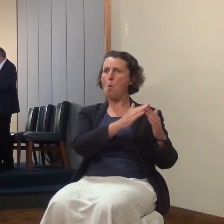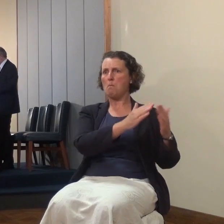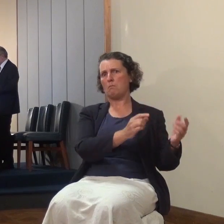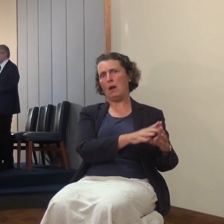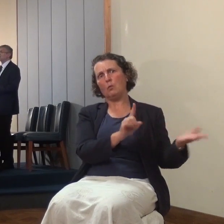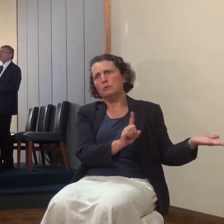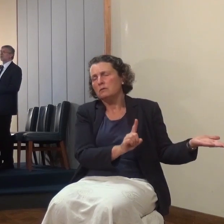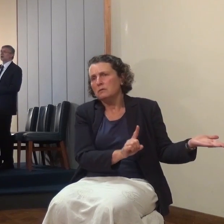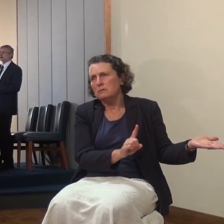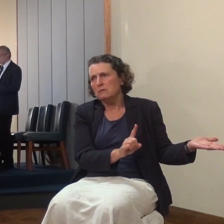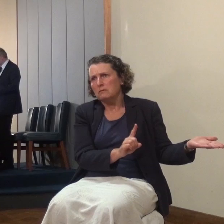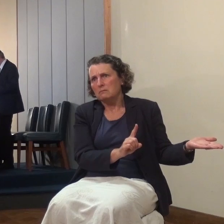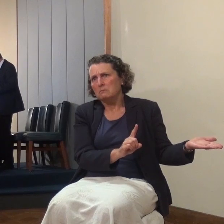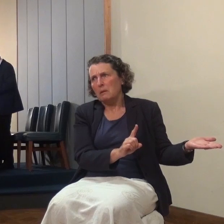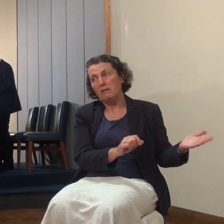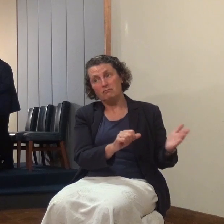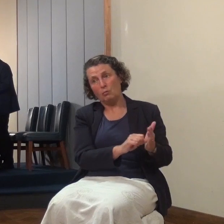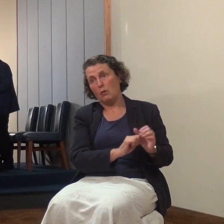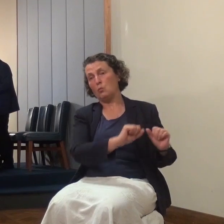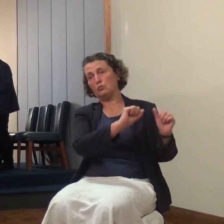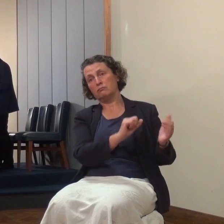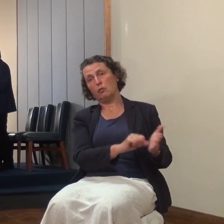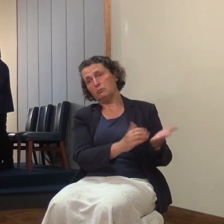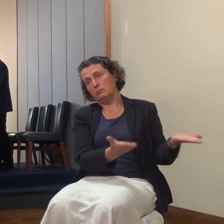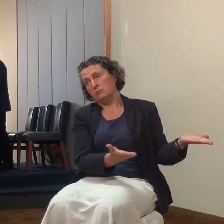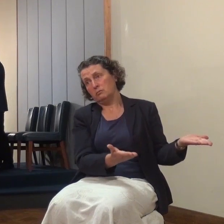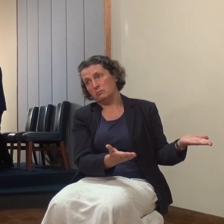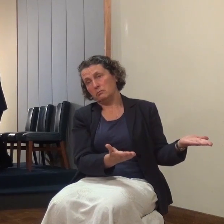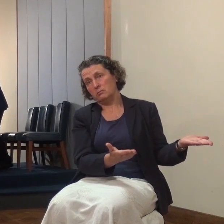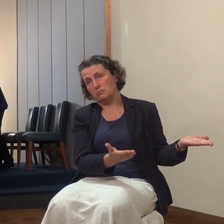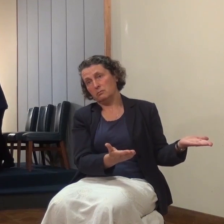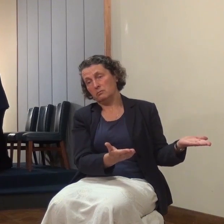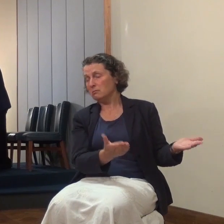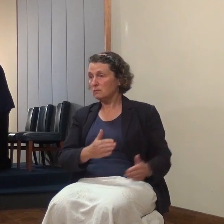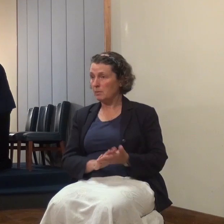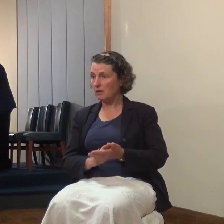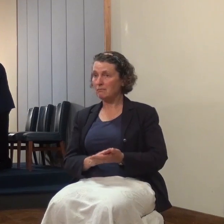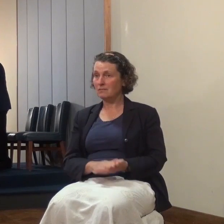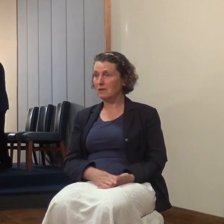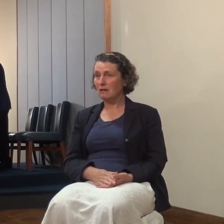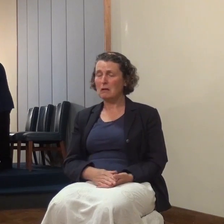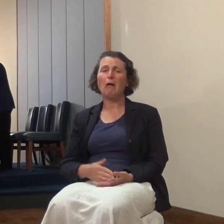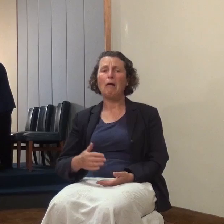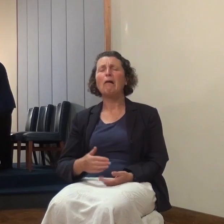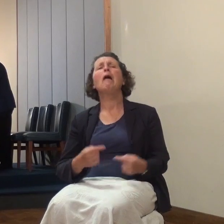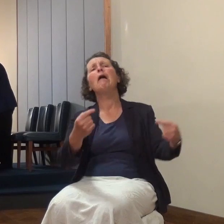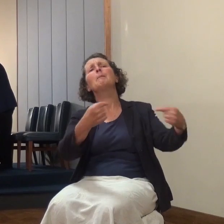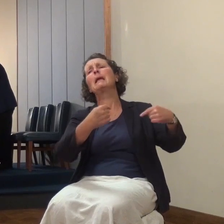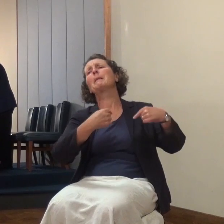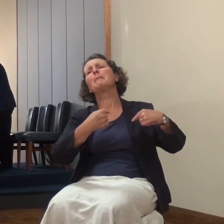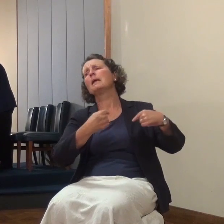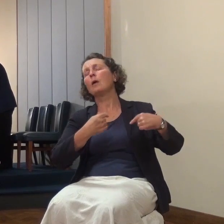in order to start their work on the ward? Ask them questions. Show you care